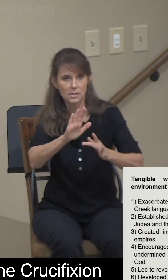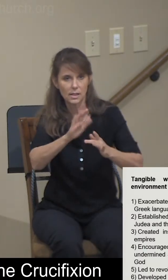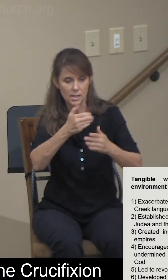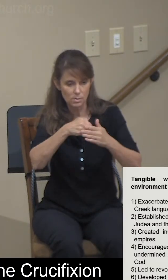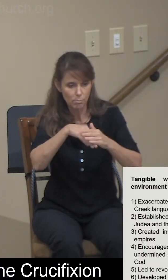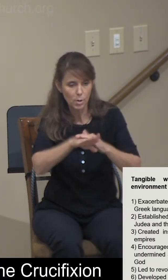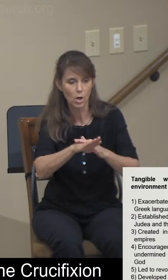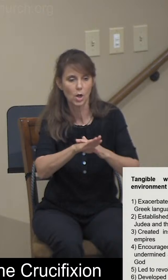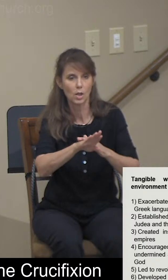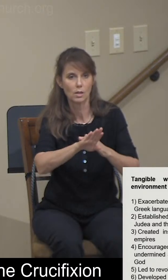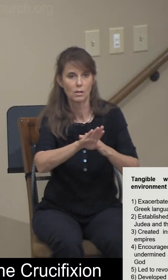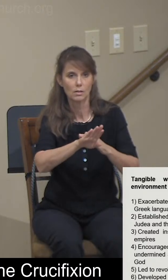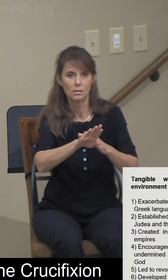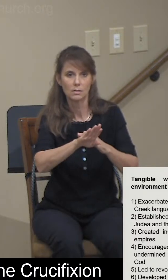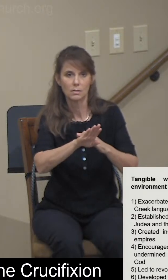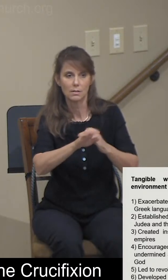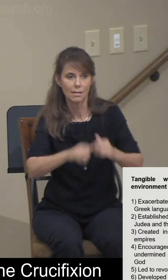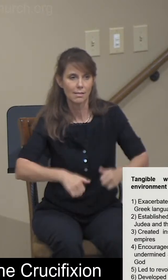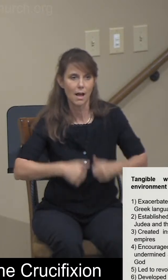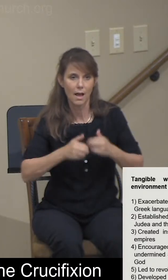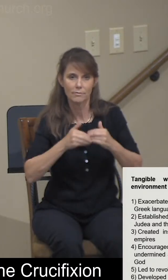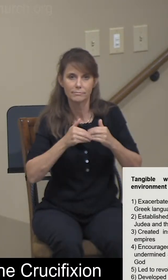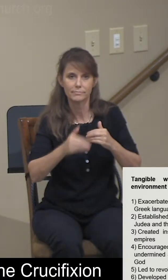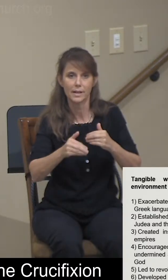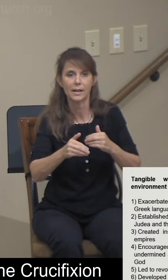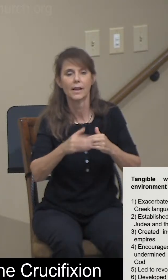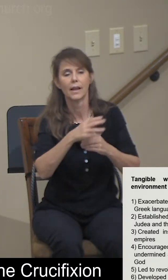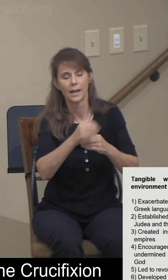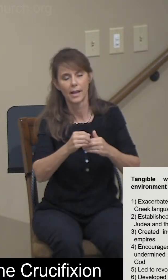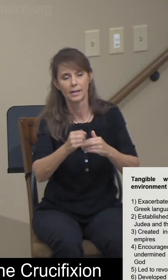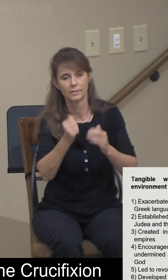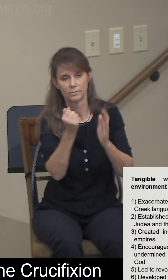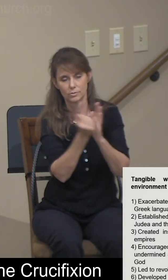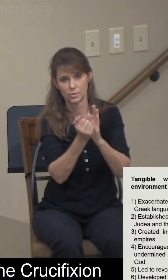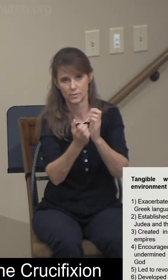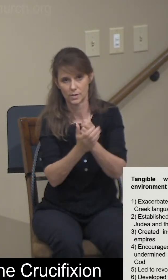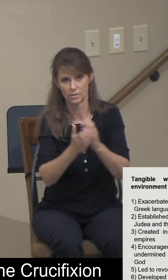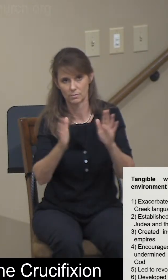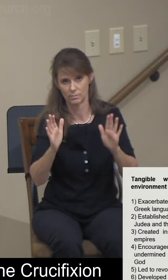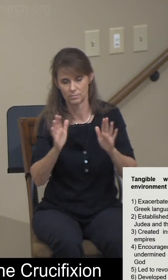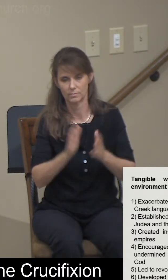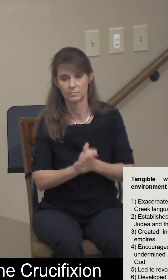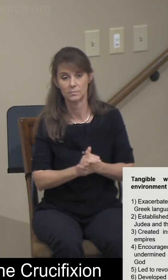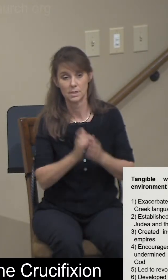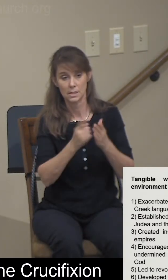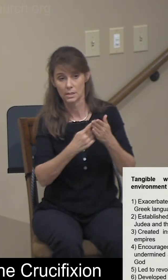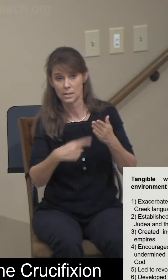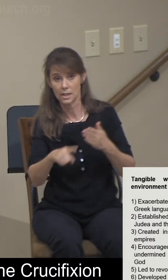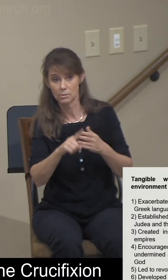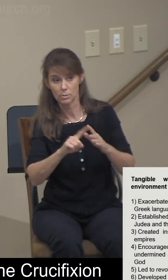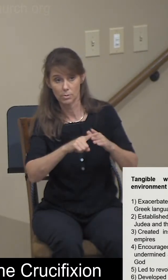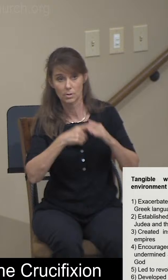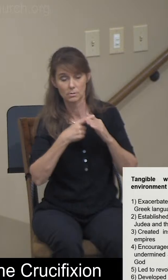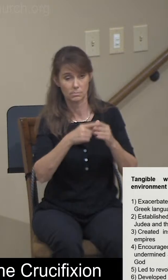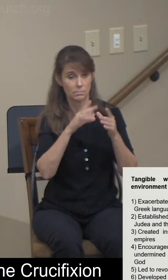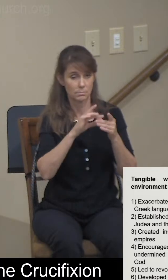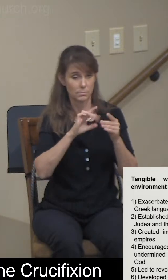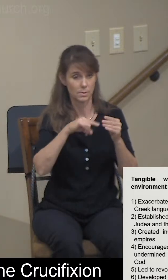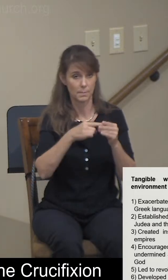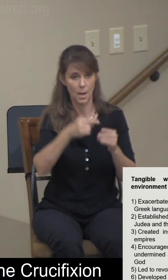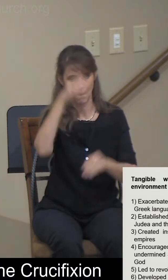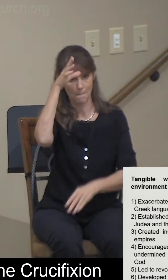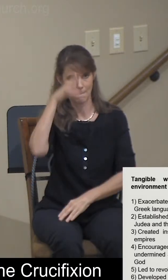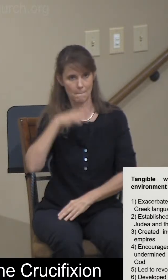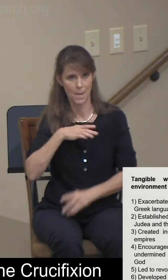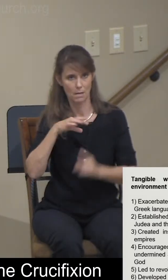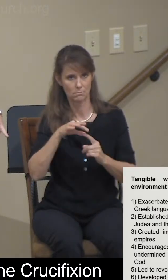circumstances for his crucifixion. Next week, we're going to pick up with a conversation about a man who brings together